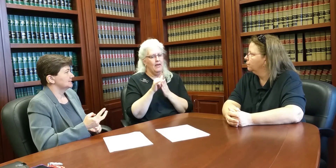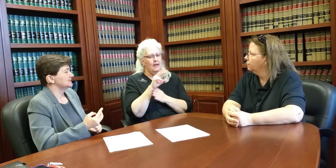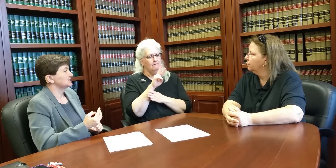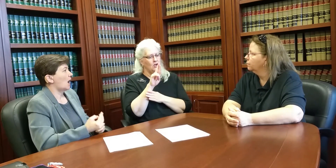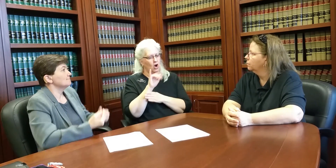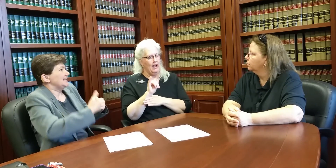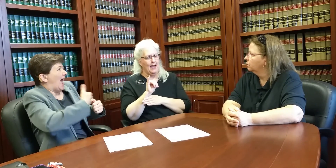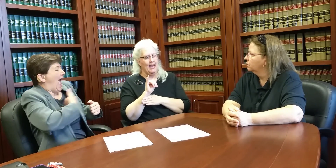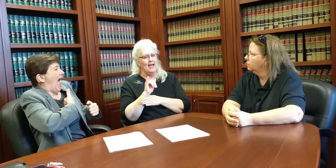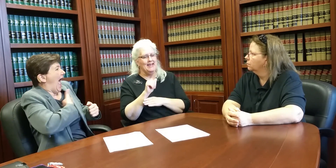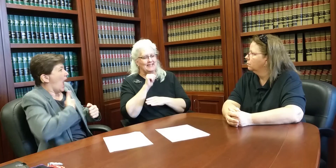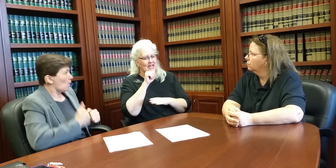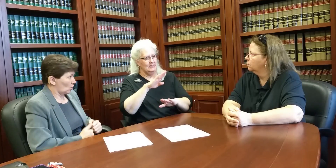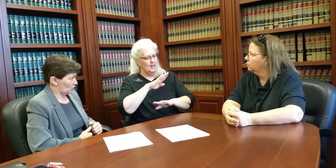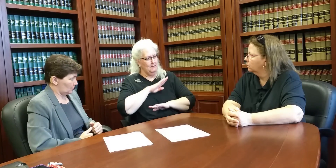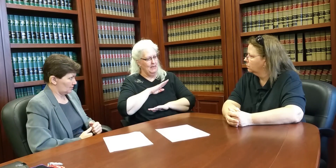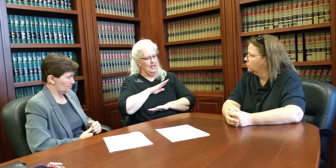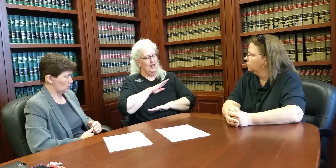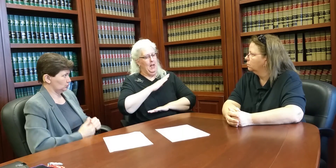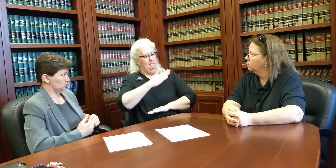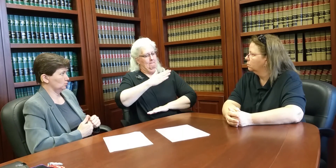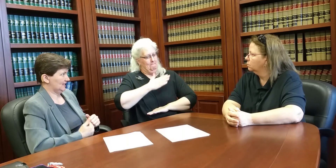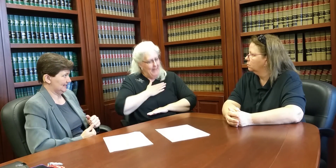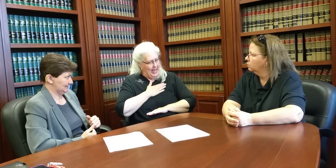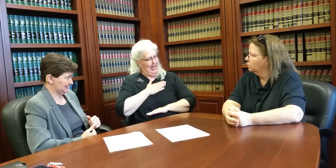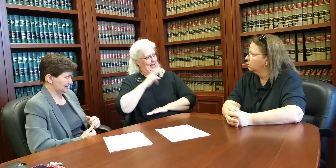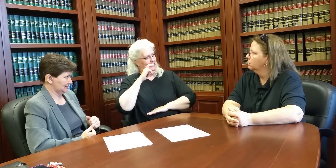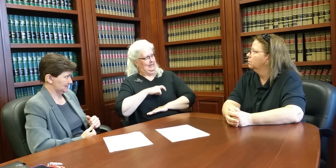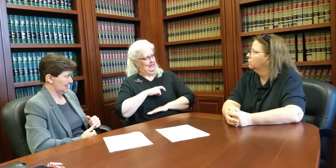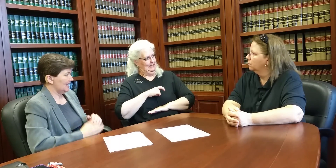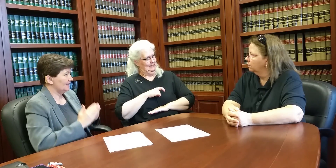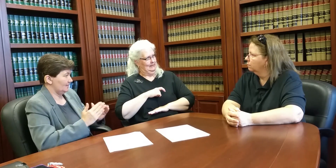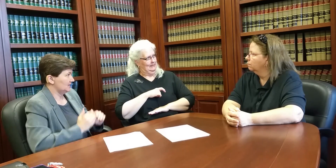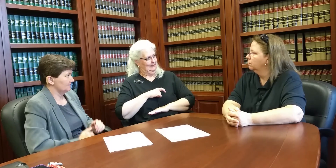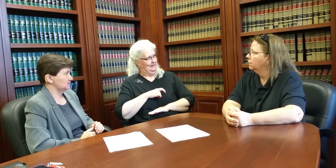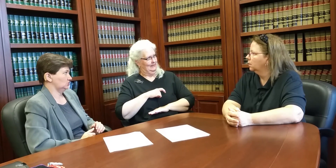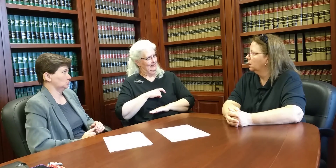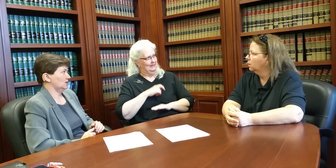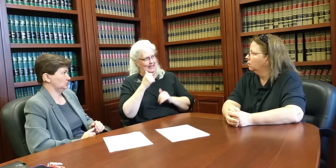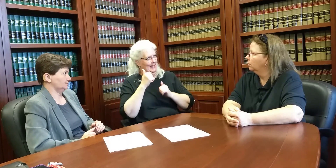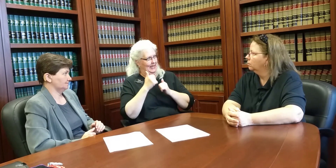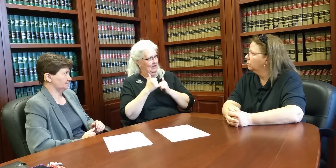does not meet our personal needs in any given situation.